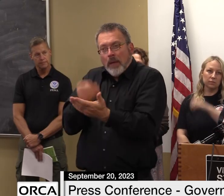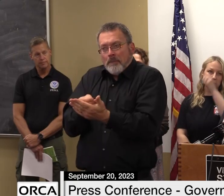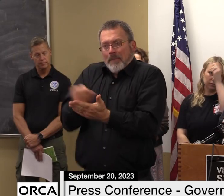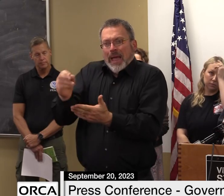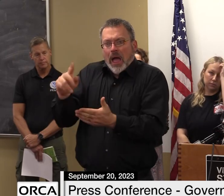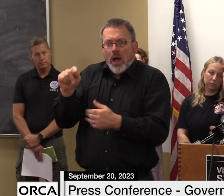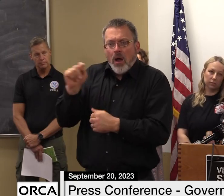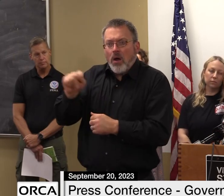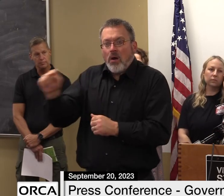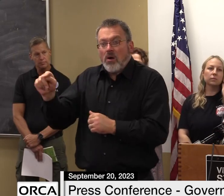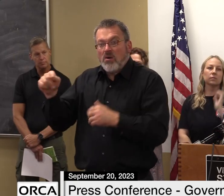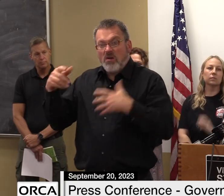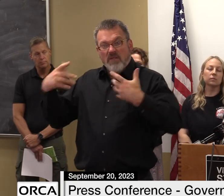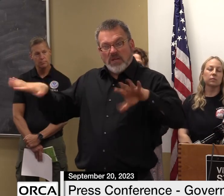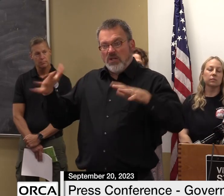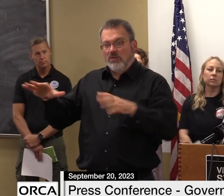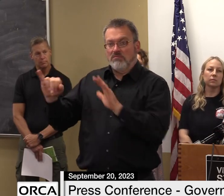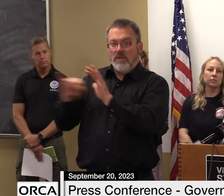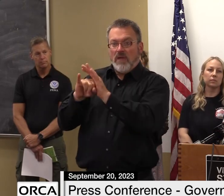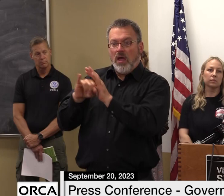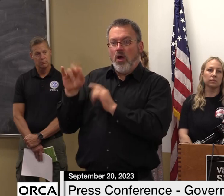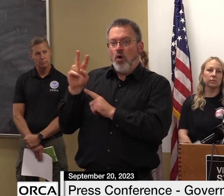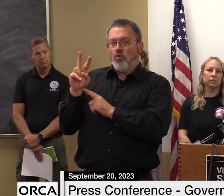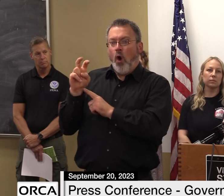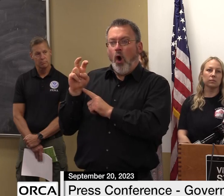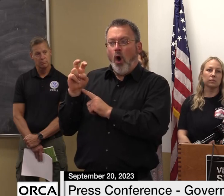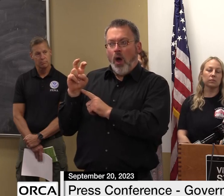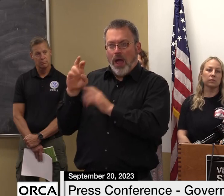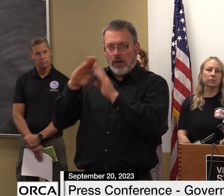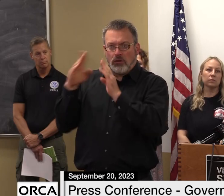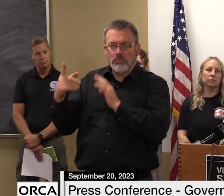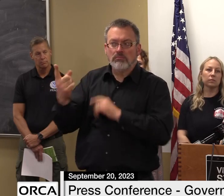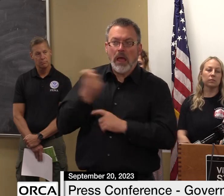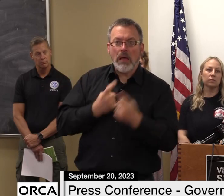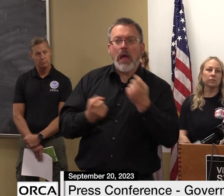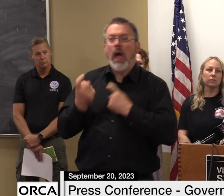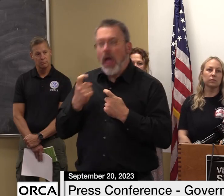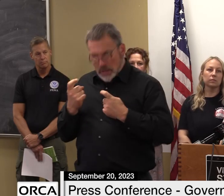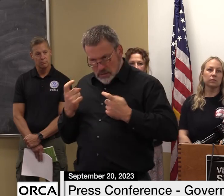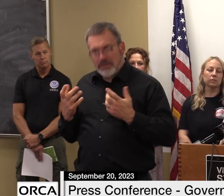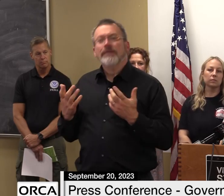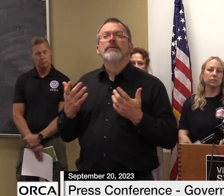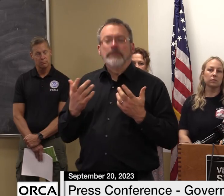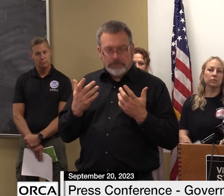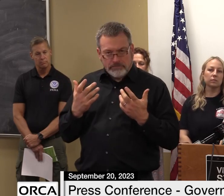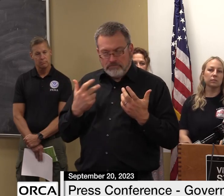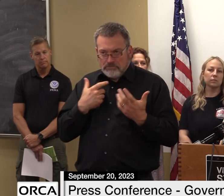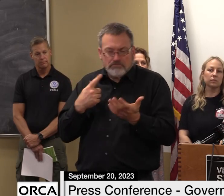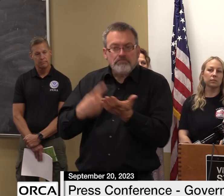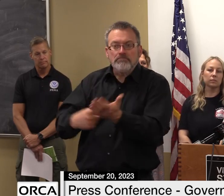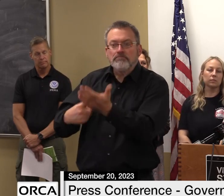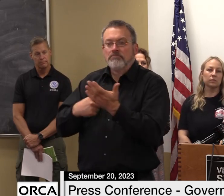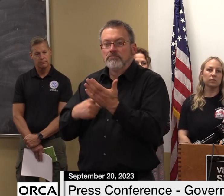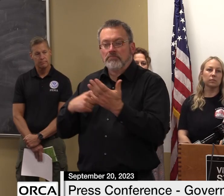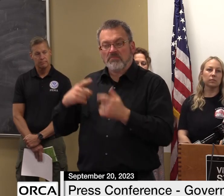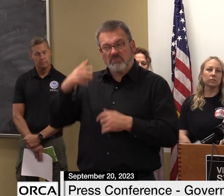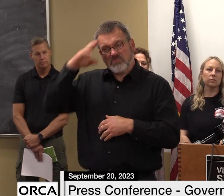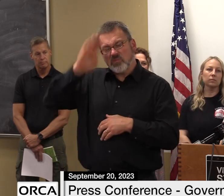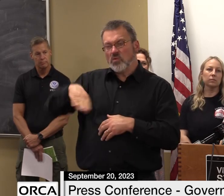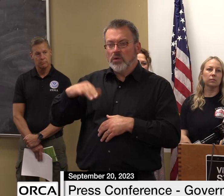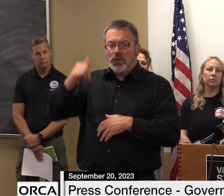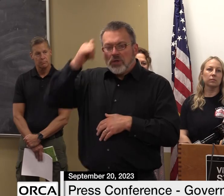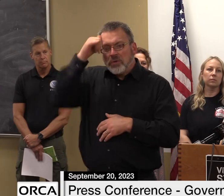200 households that have inquired about buyouts. But it will take time to work through that, and it